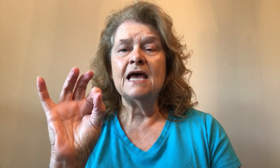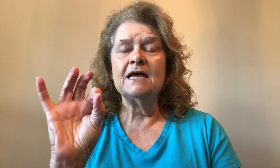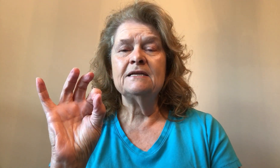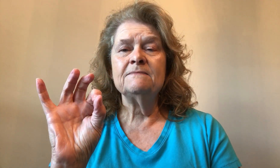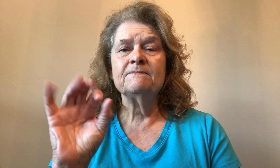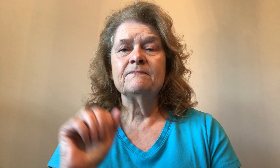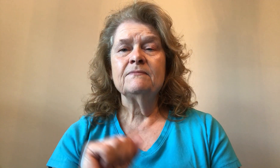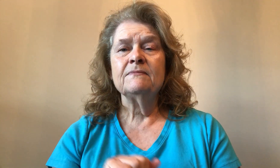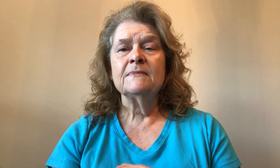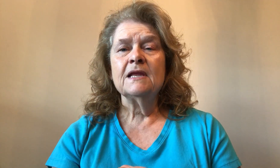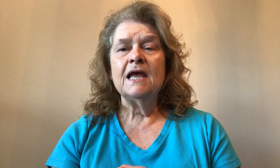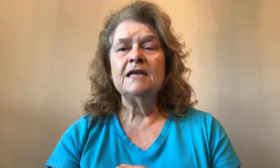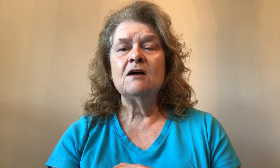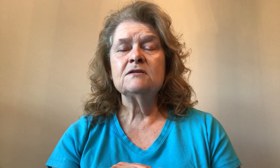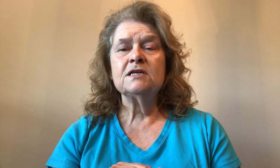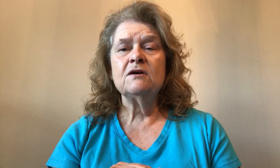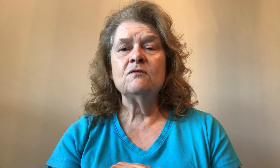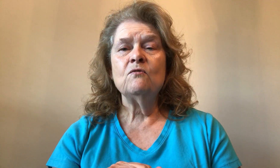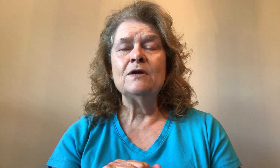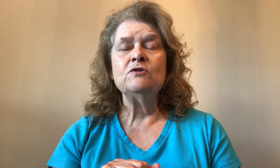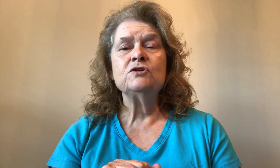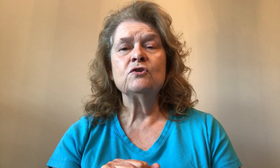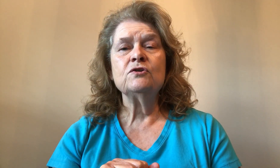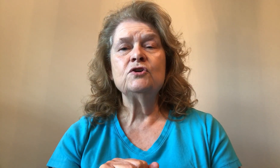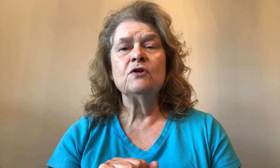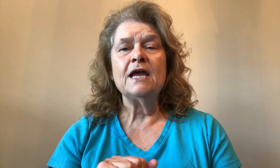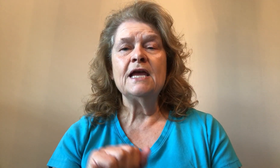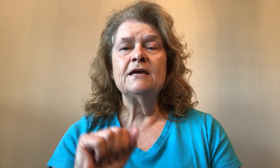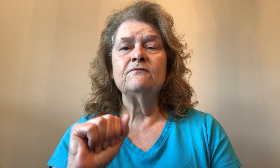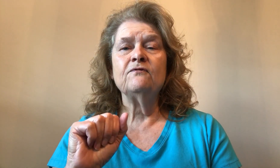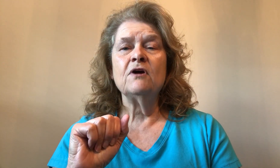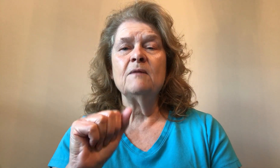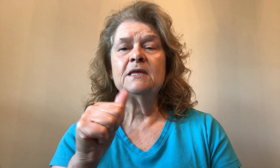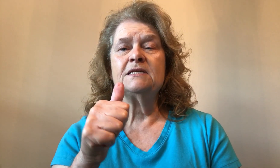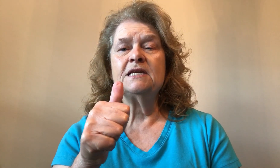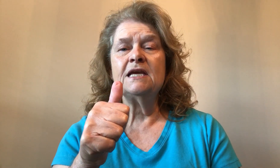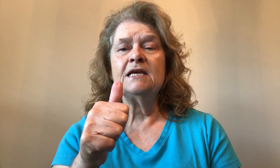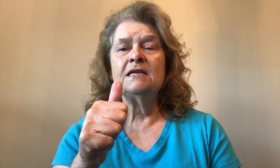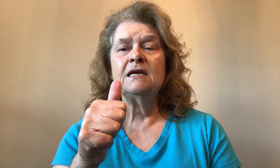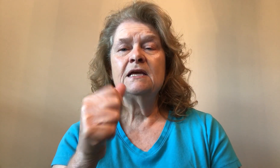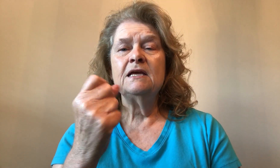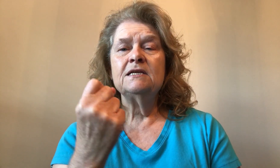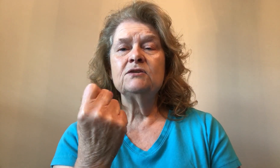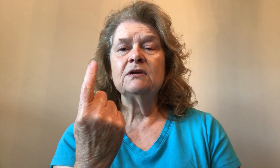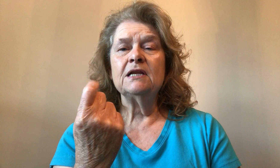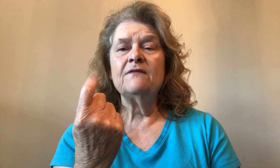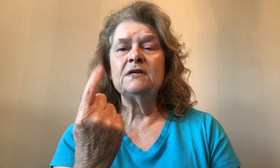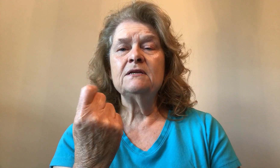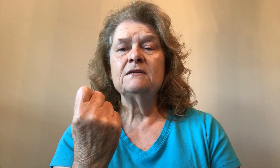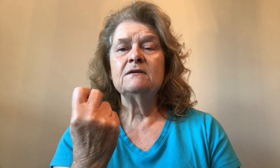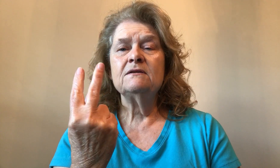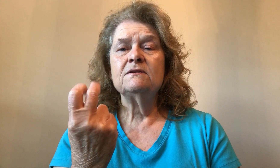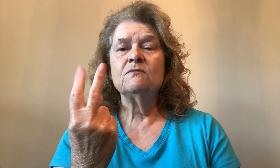9. And also when you turn your hand from the 10 to 11,